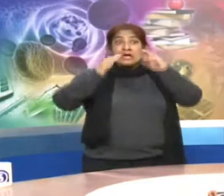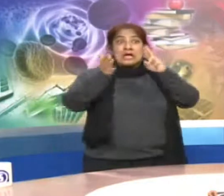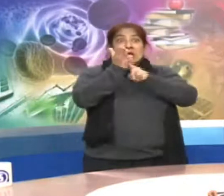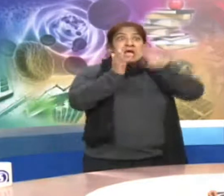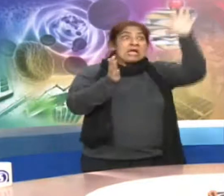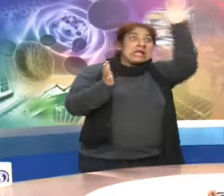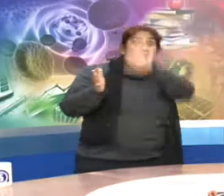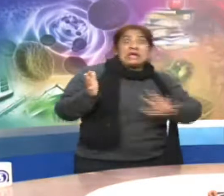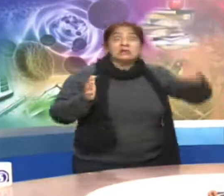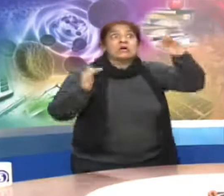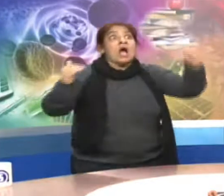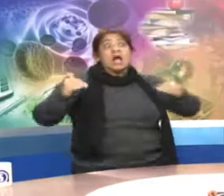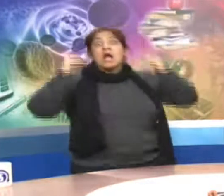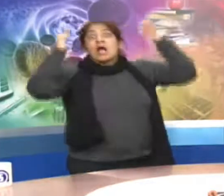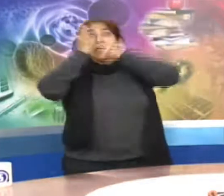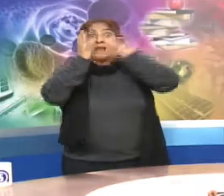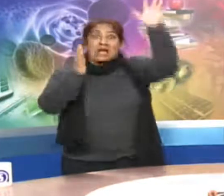Then comes national commission.